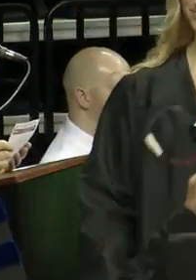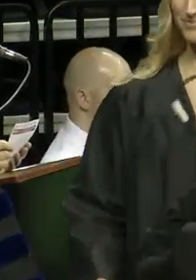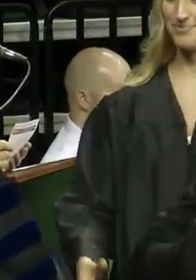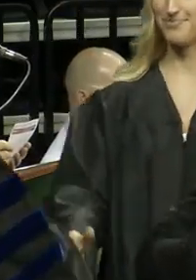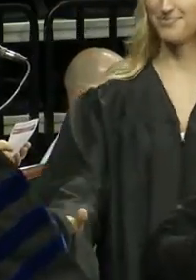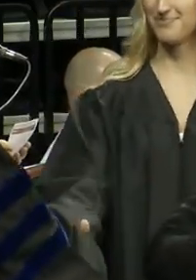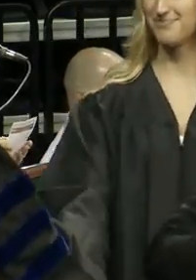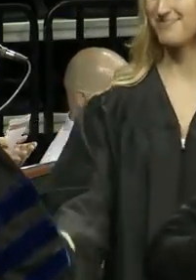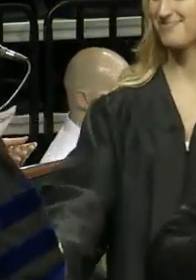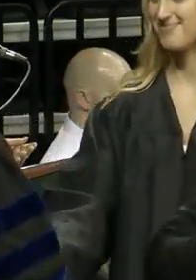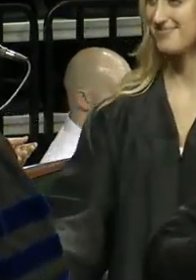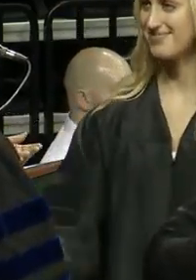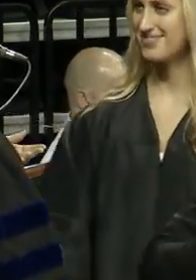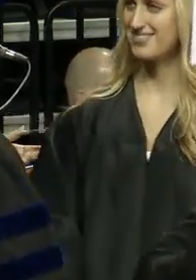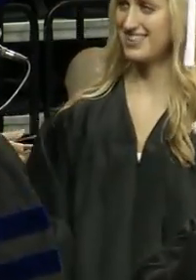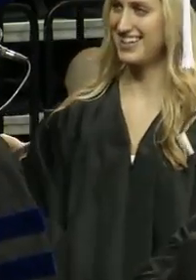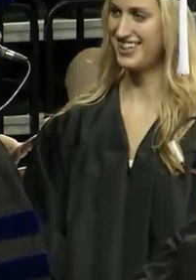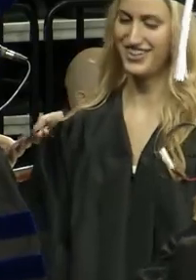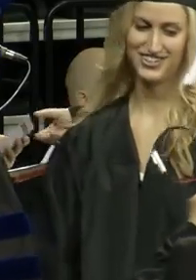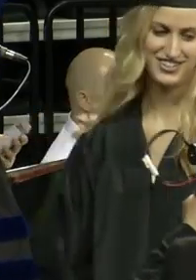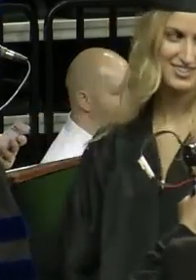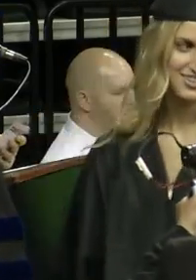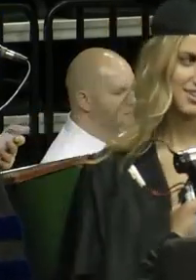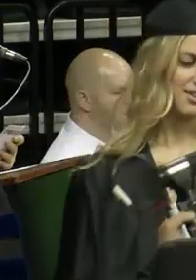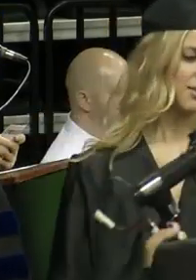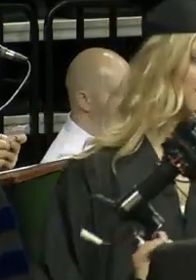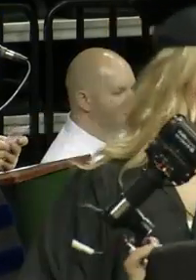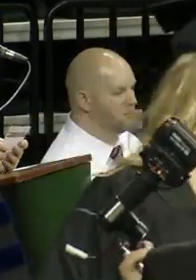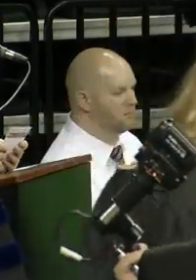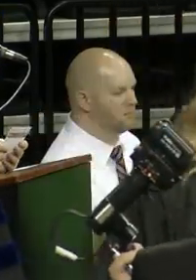Lauren Latus.